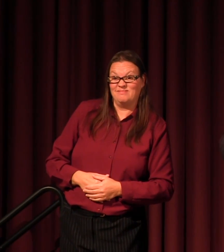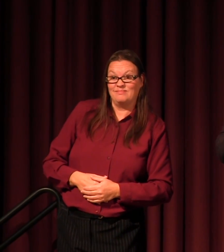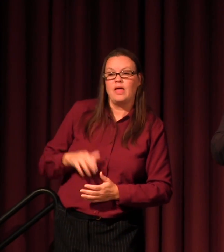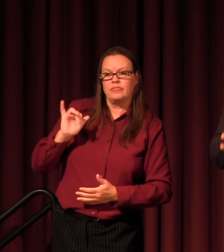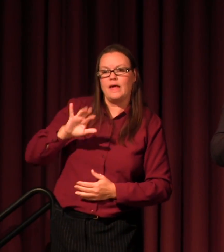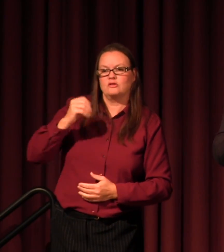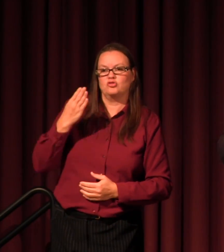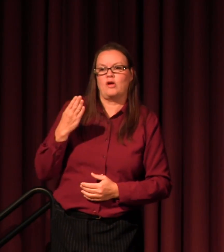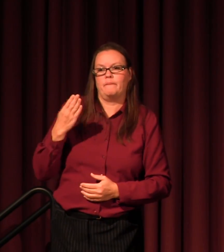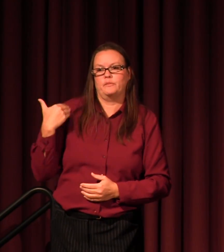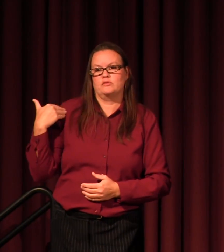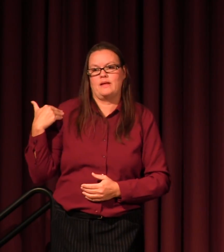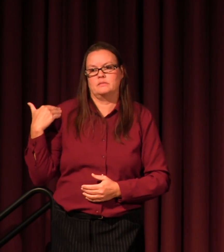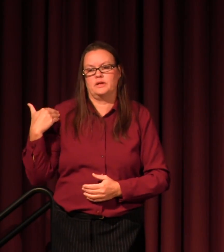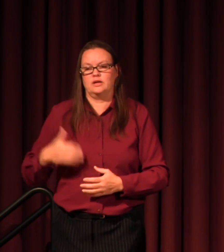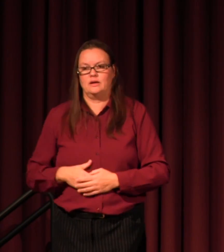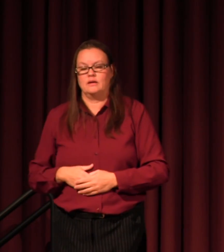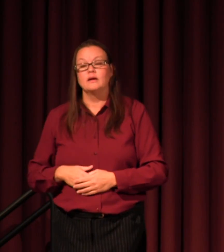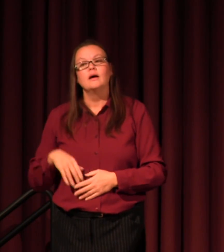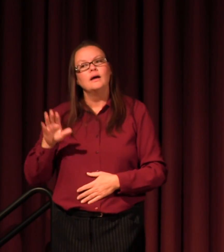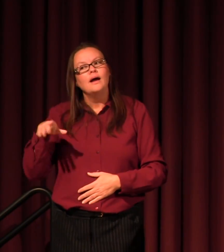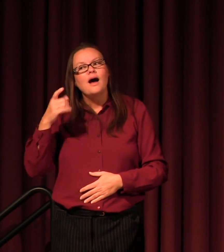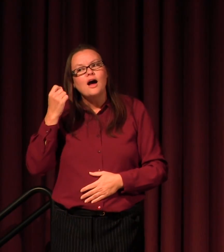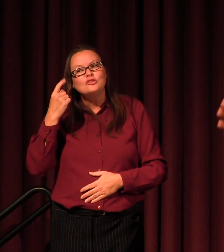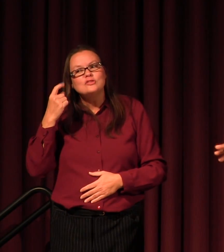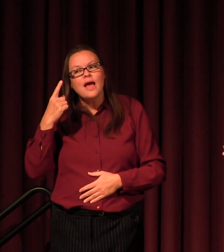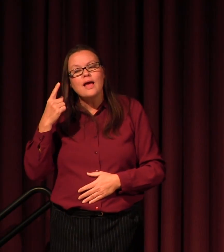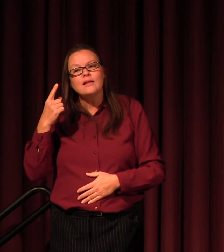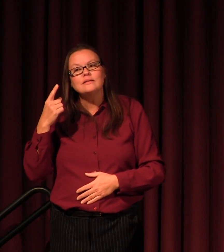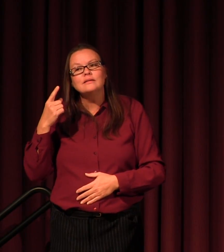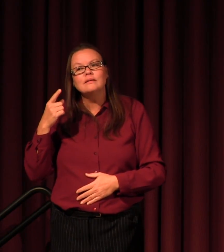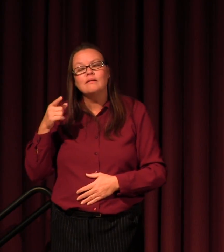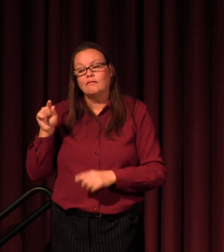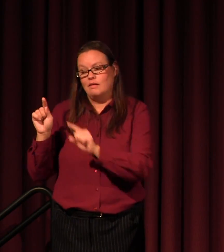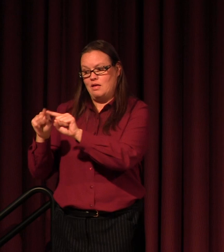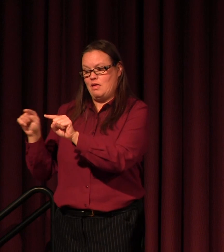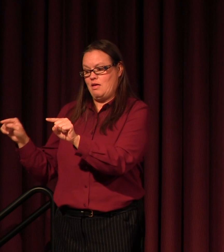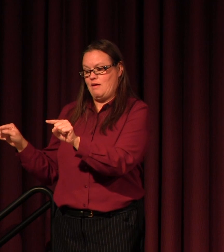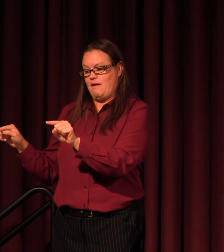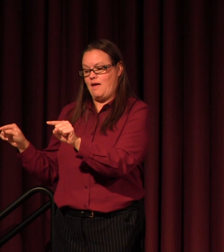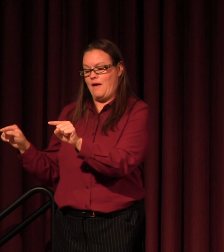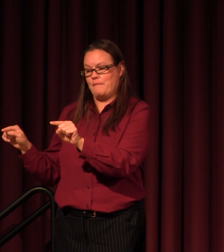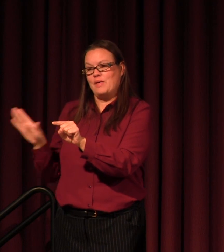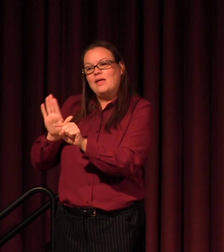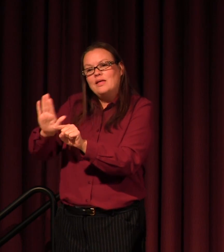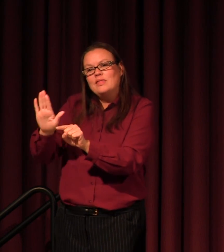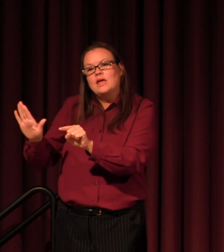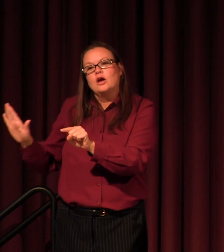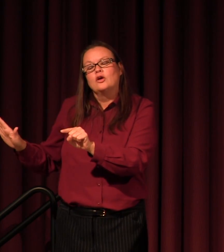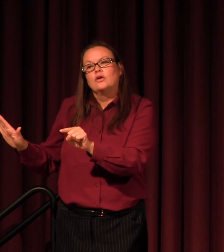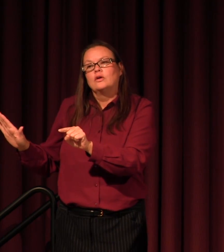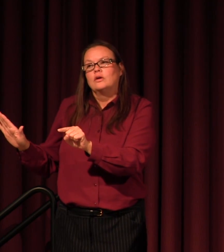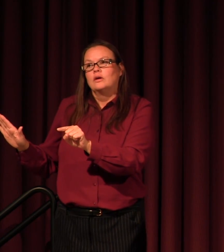Sometimes the worst thing you can do for someone is bring attention to the ways in which they're being marginalized in the moment.